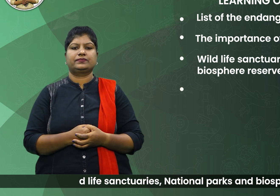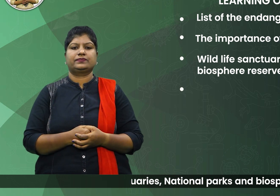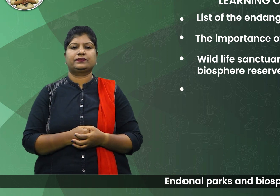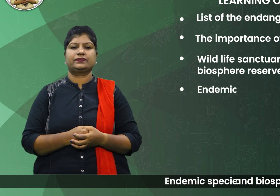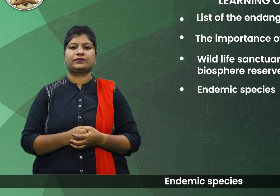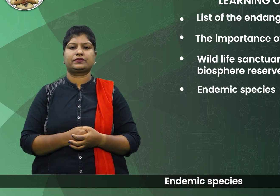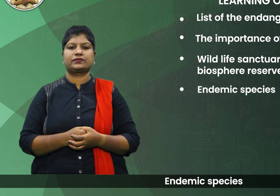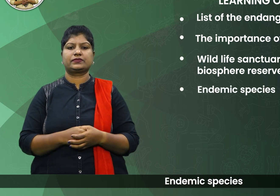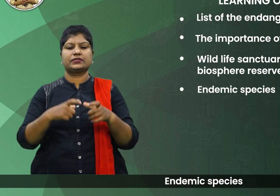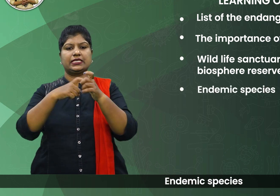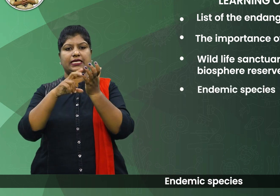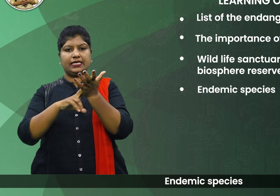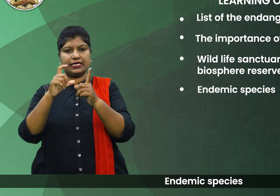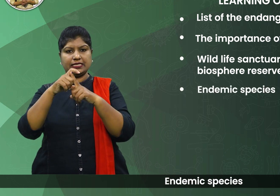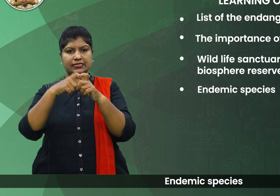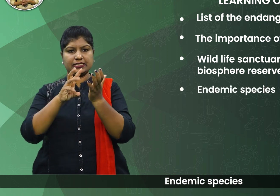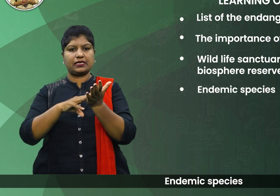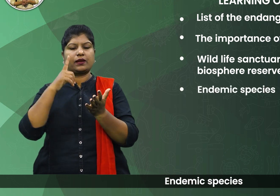Endemic species